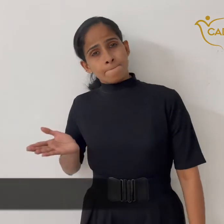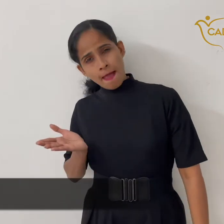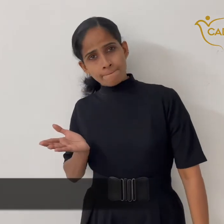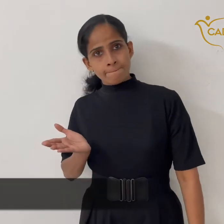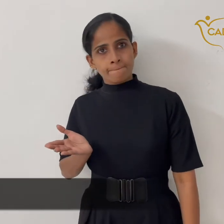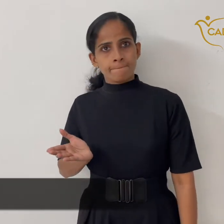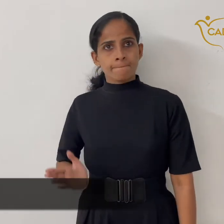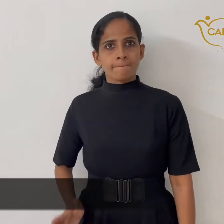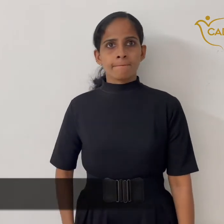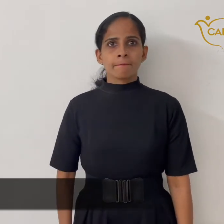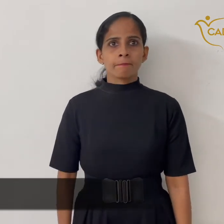hit